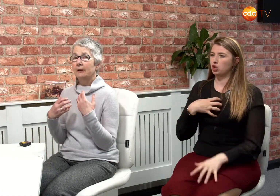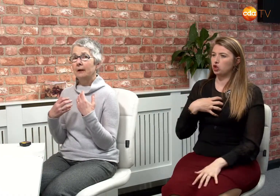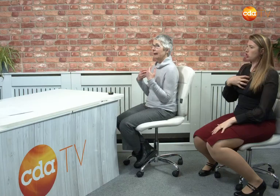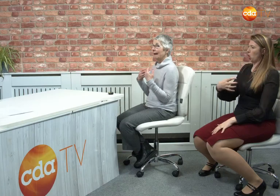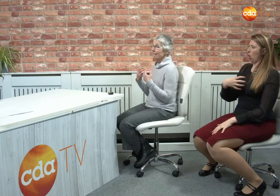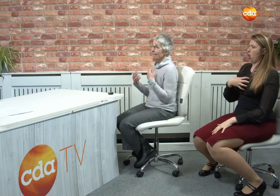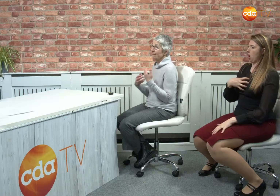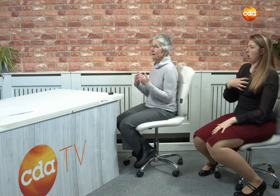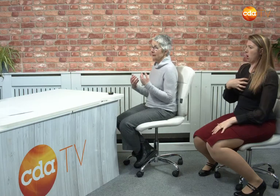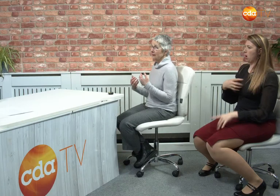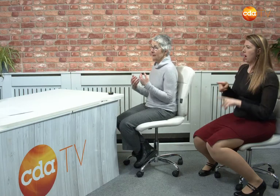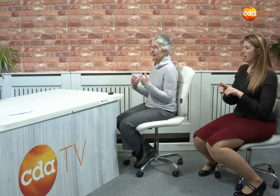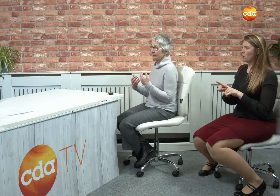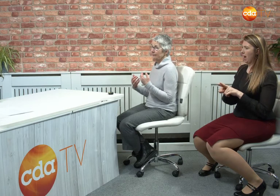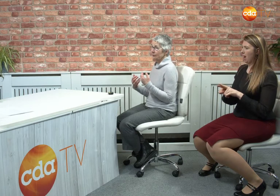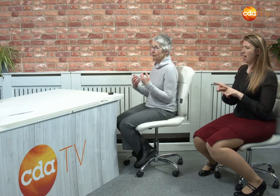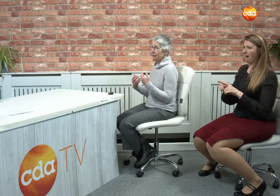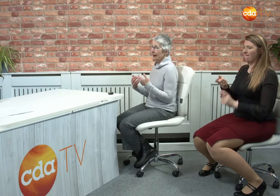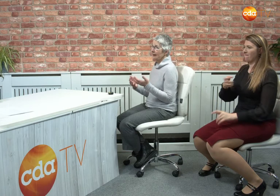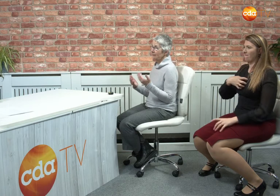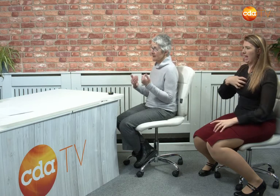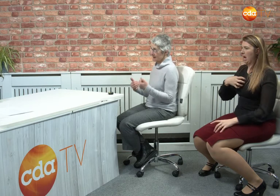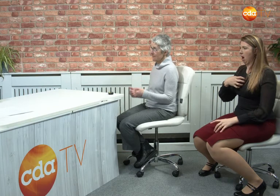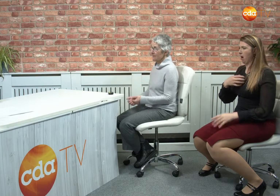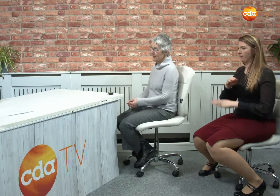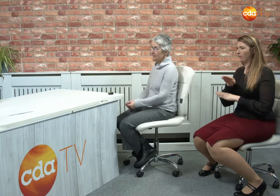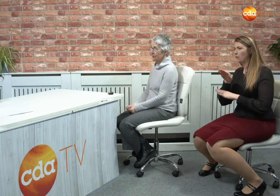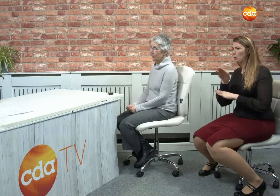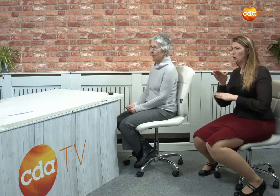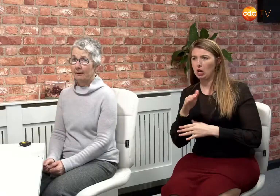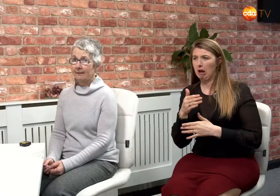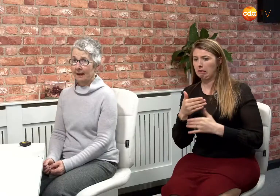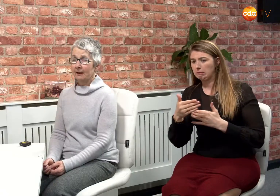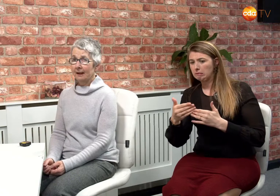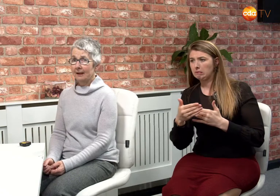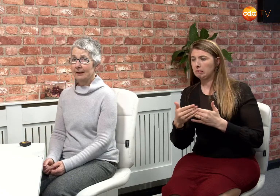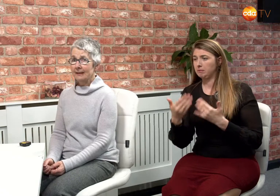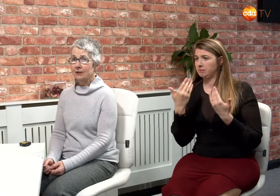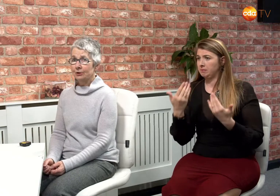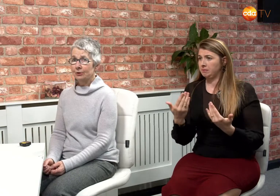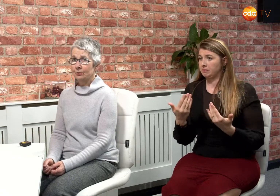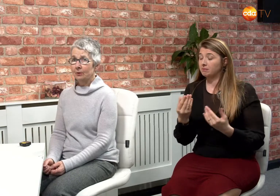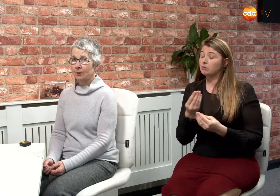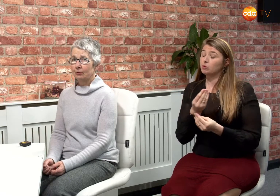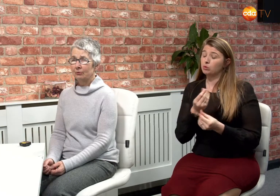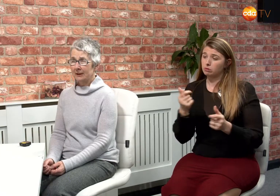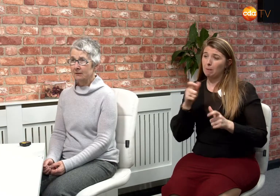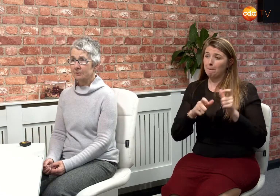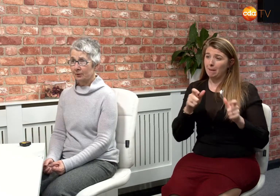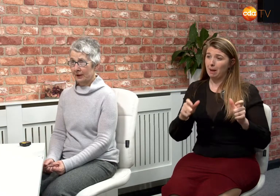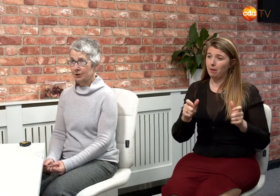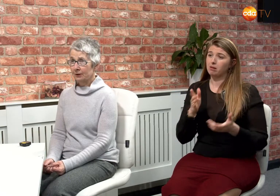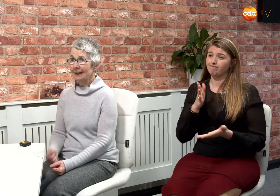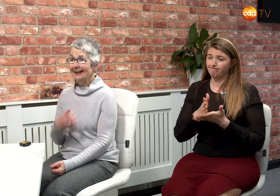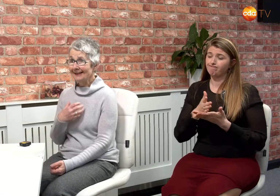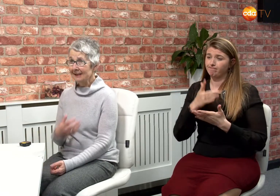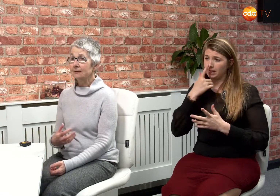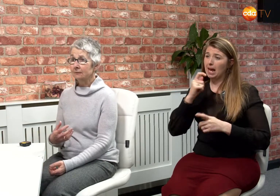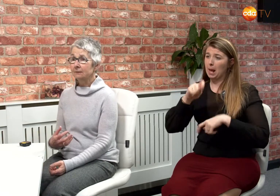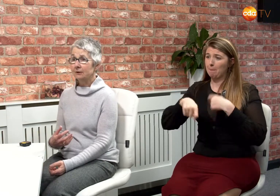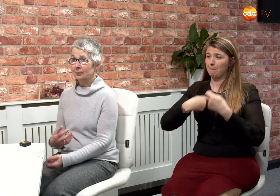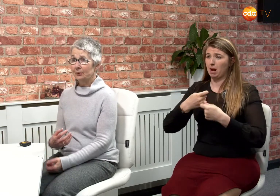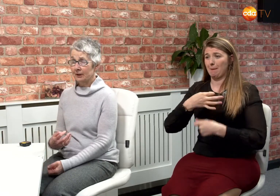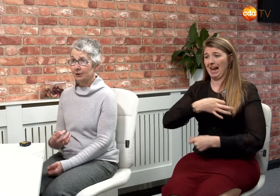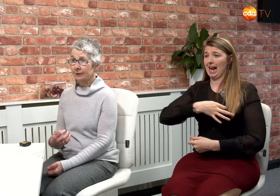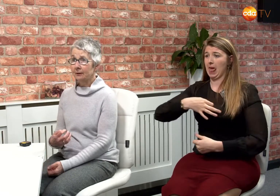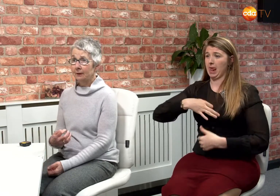and fear about the future. And for some people, that can lead to real depression,